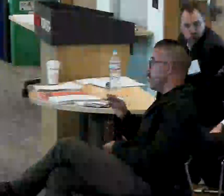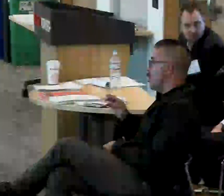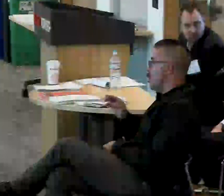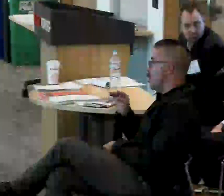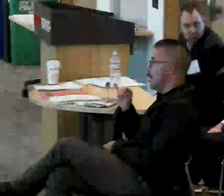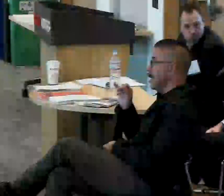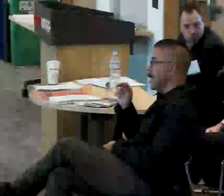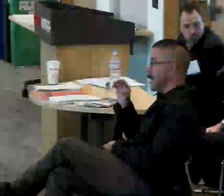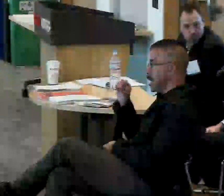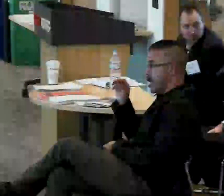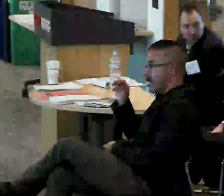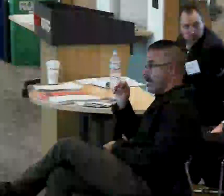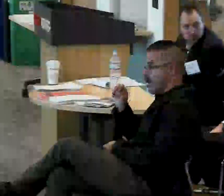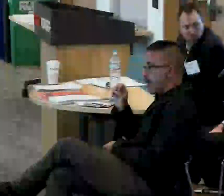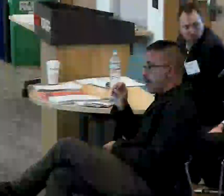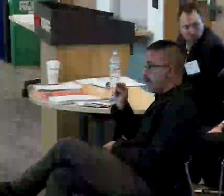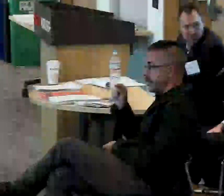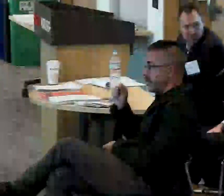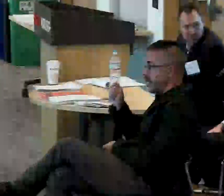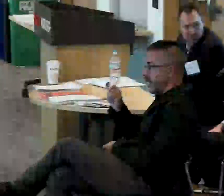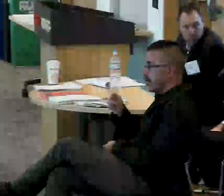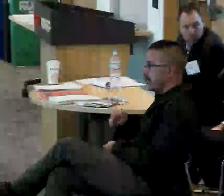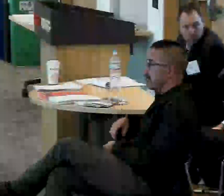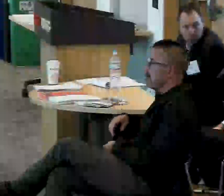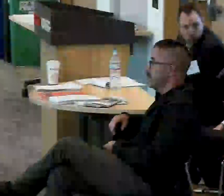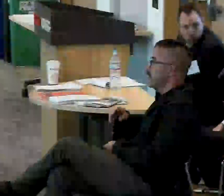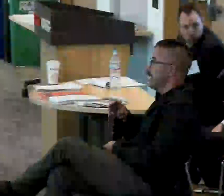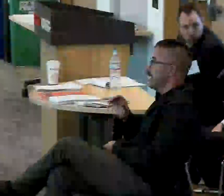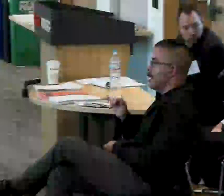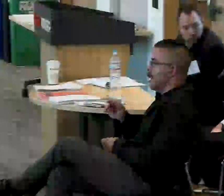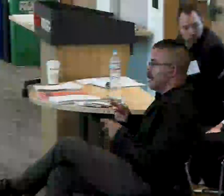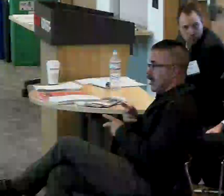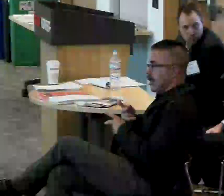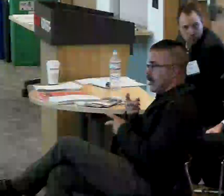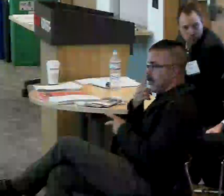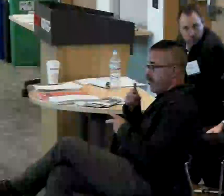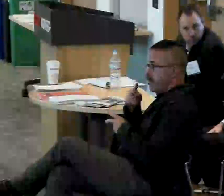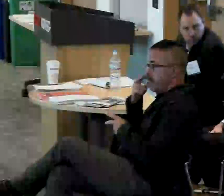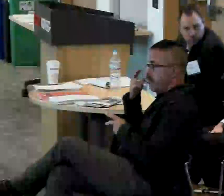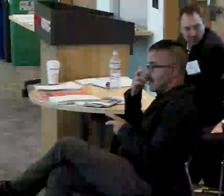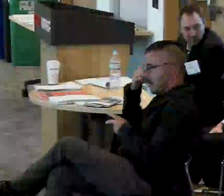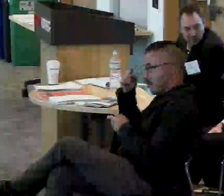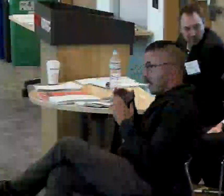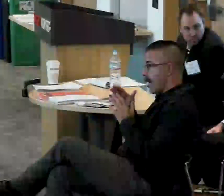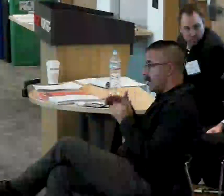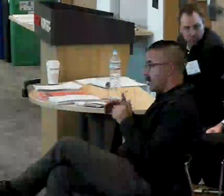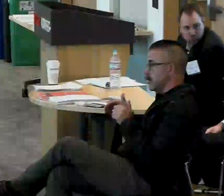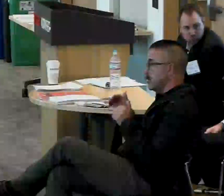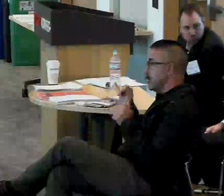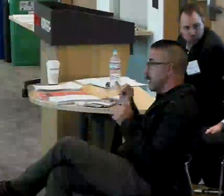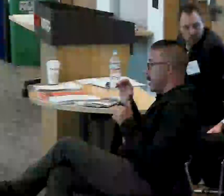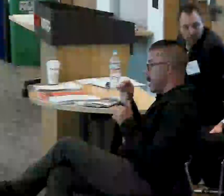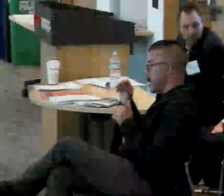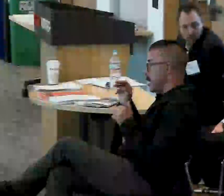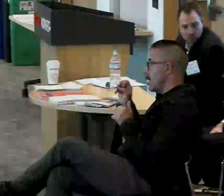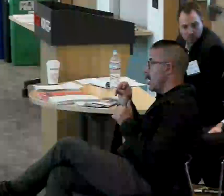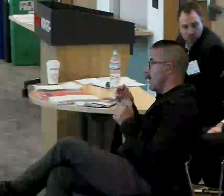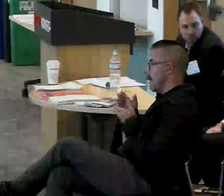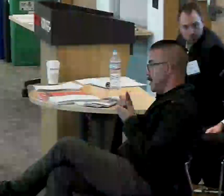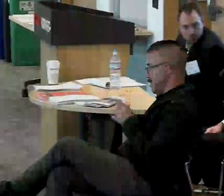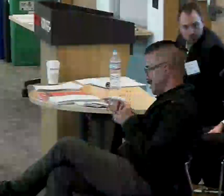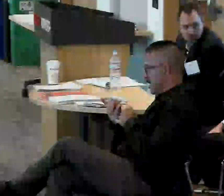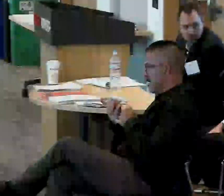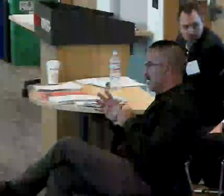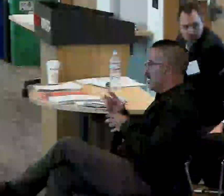tax or from the purposes of housing. The income piece still gets counted even